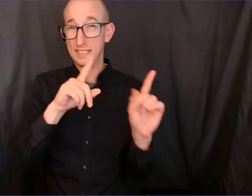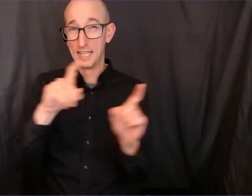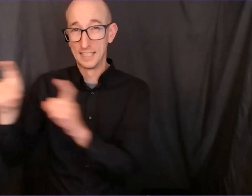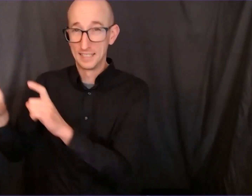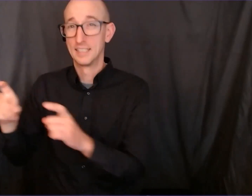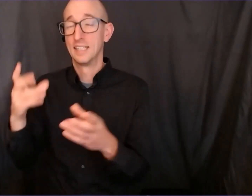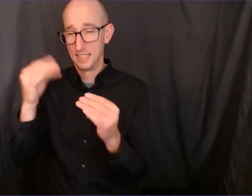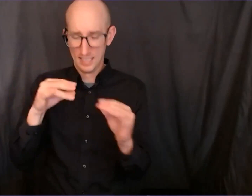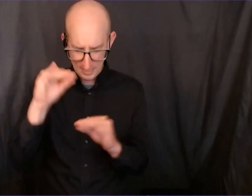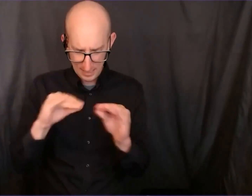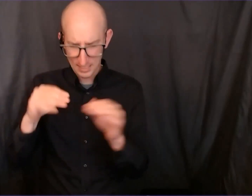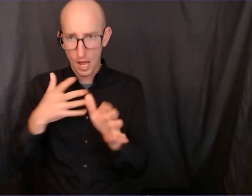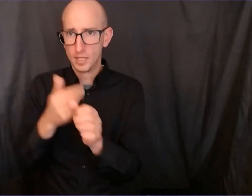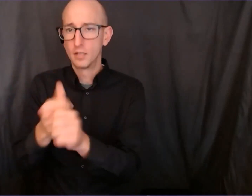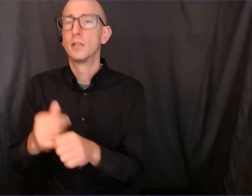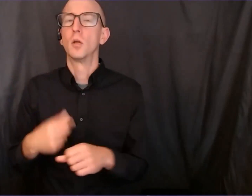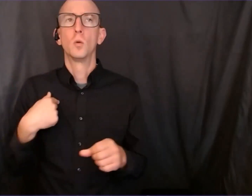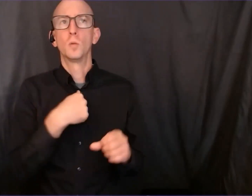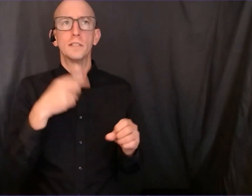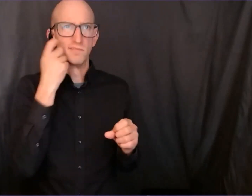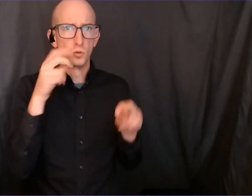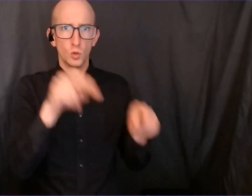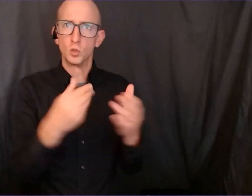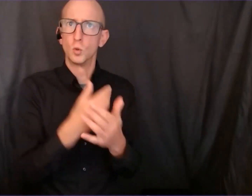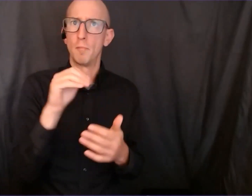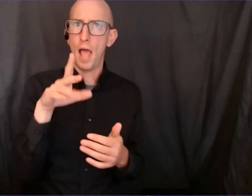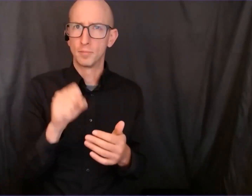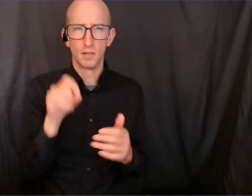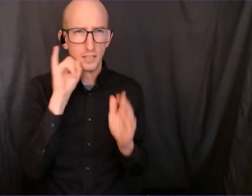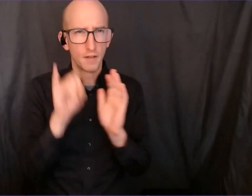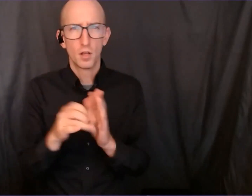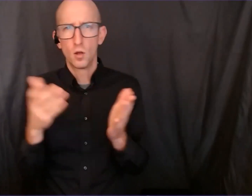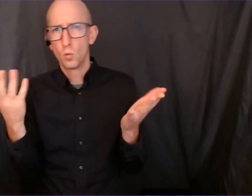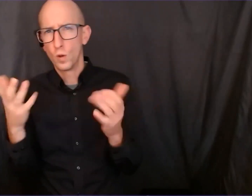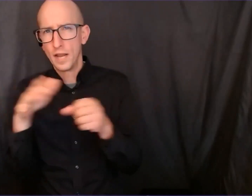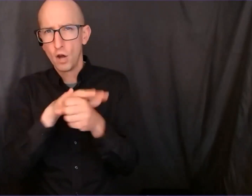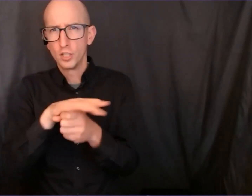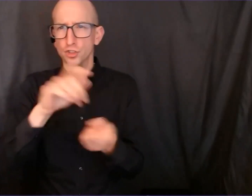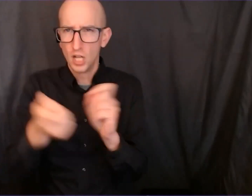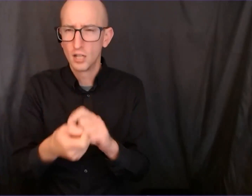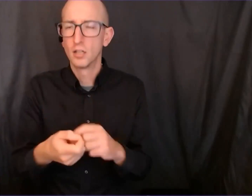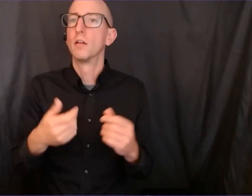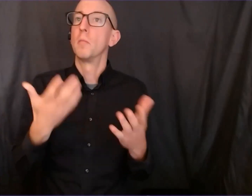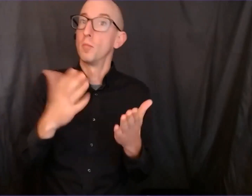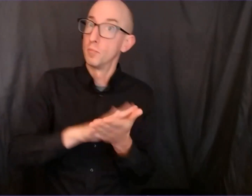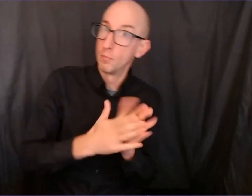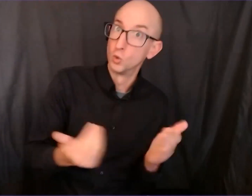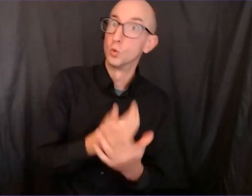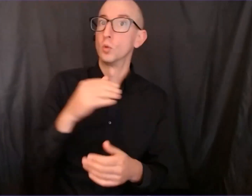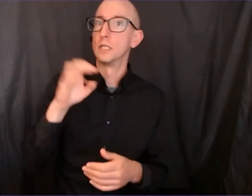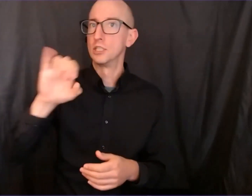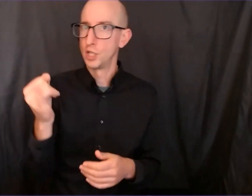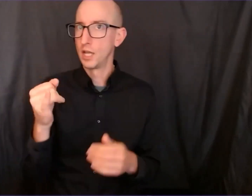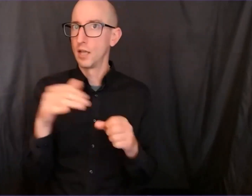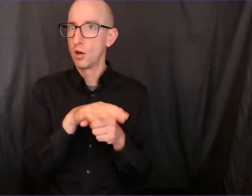maps that identified like what areas had changed, either becoming new environmental justice areas or which had fallen out of